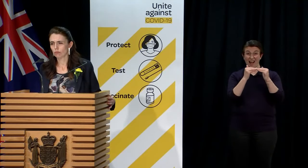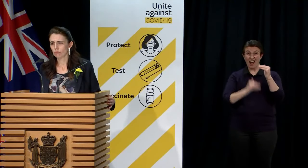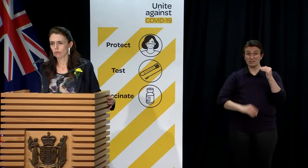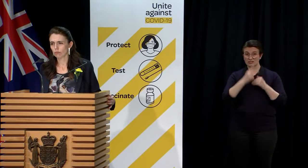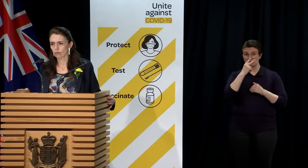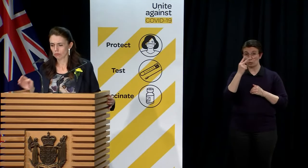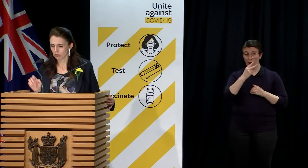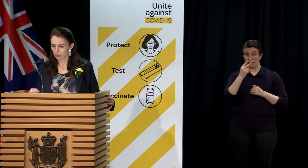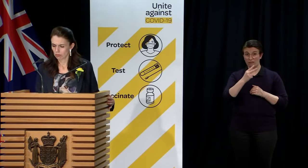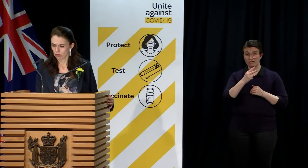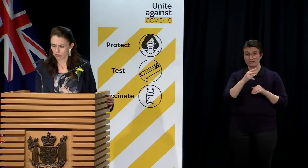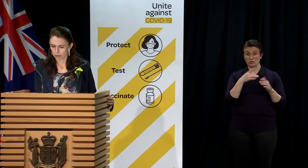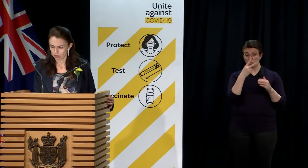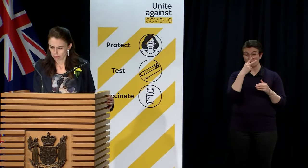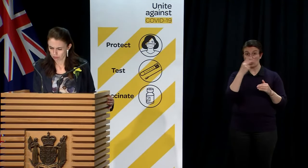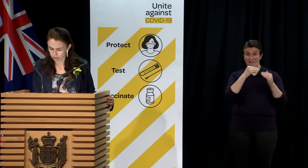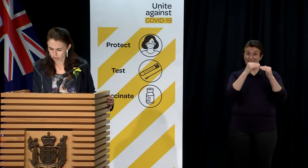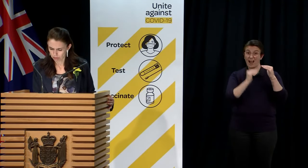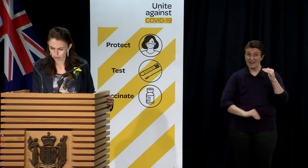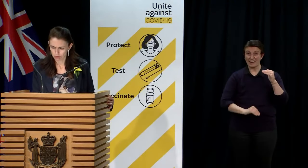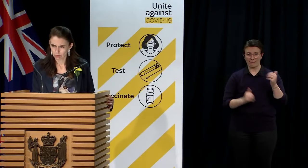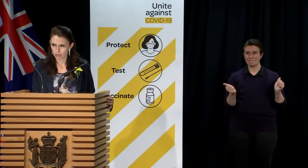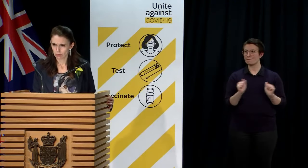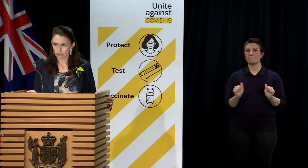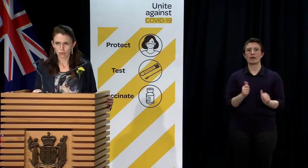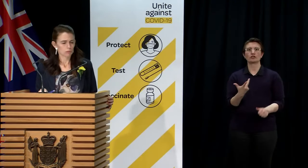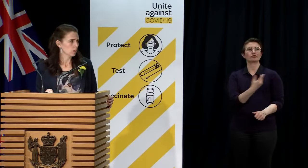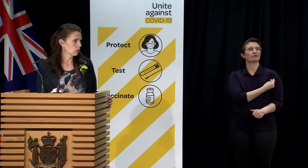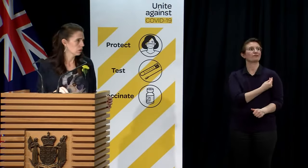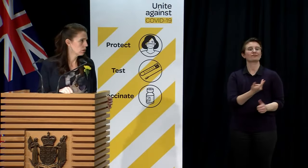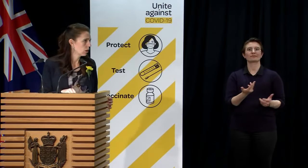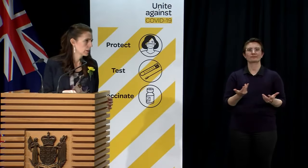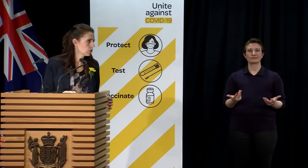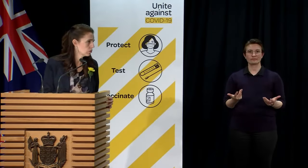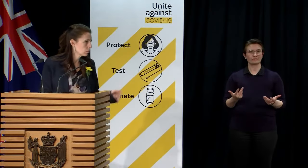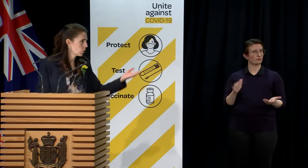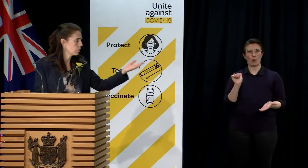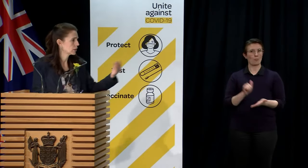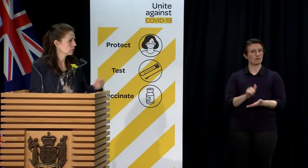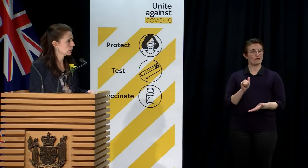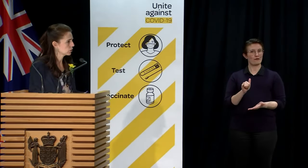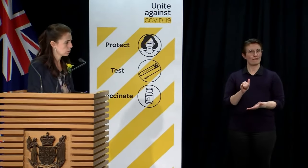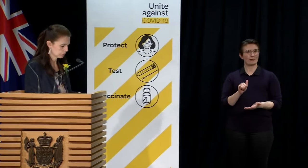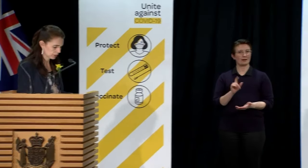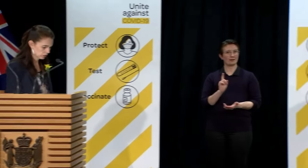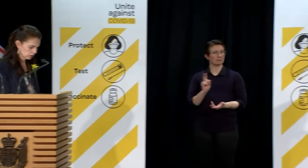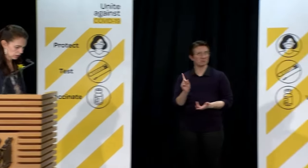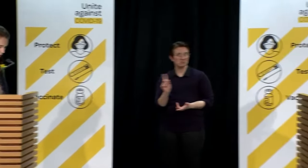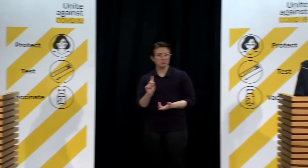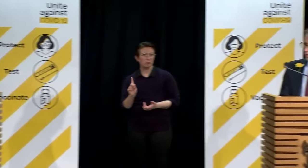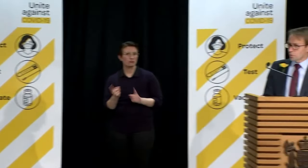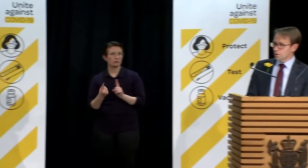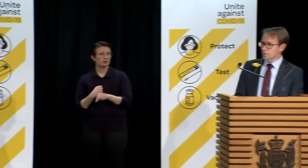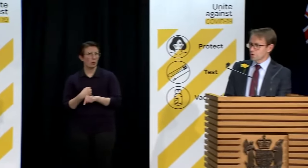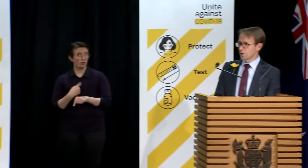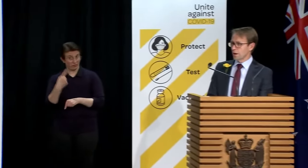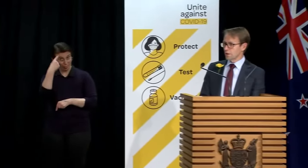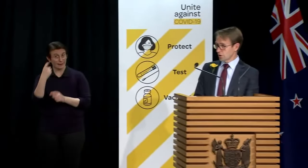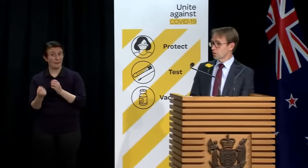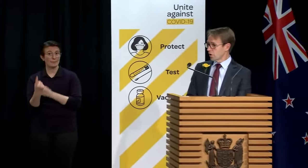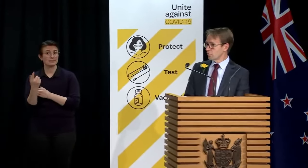Are either of you aware of this, and what's your response to that? I couldn't comment on that, Dr. Bloomfield. I'm certainly not aware